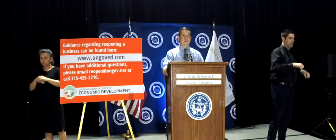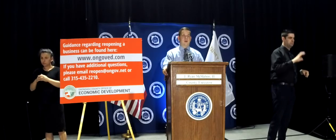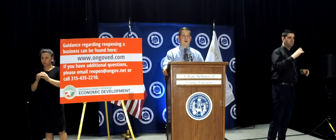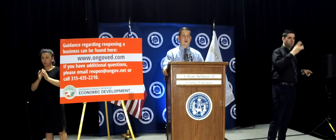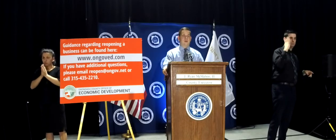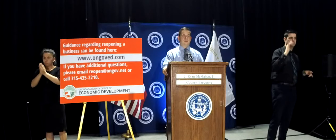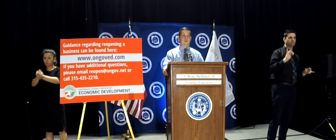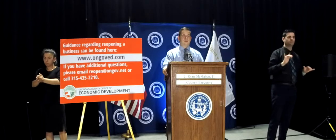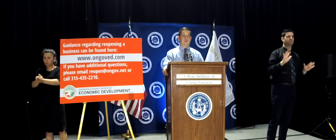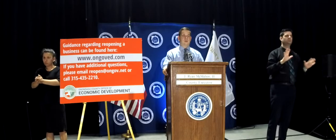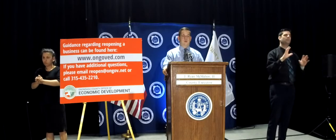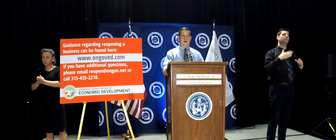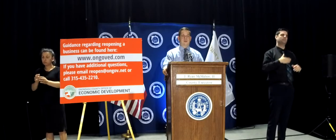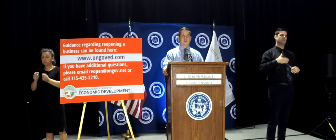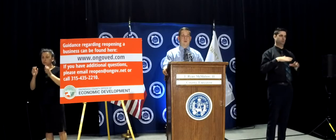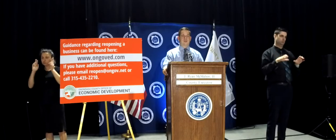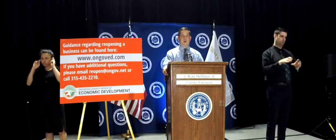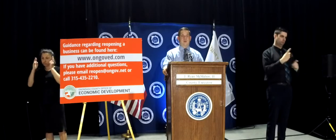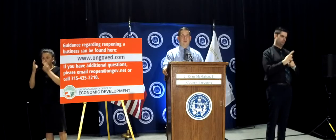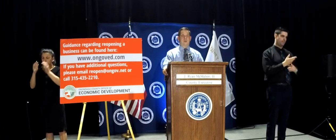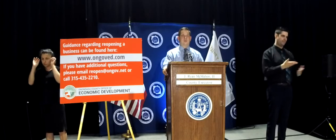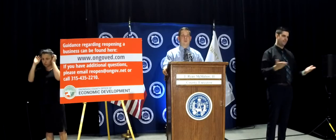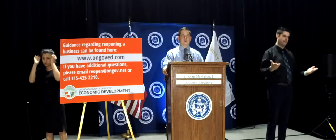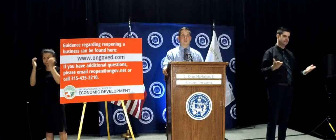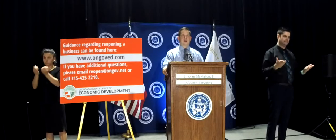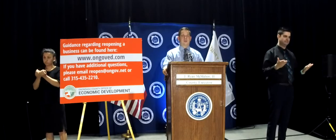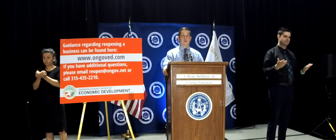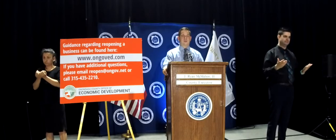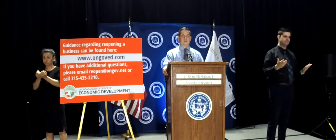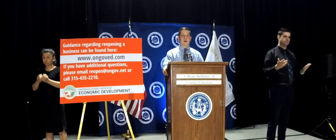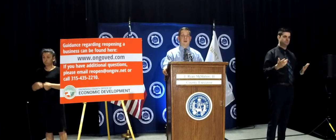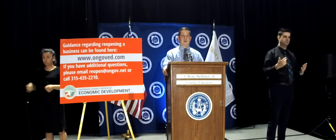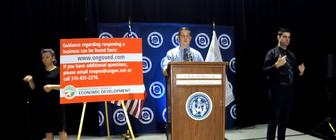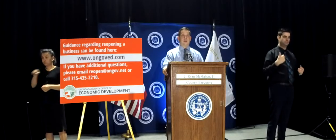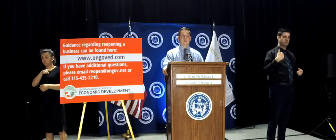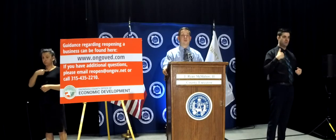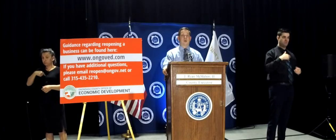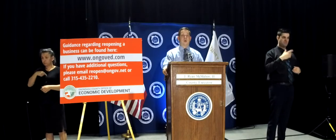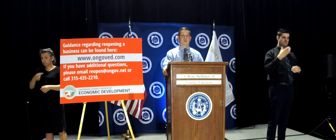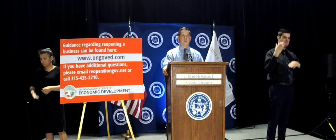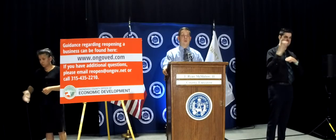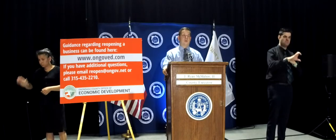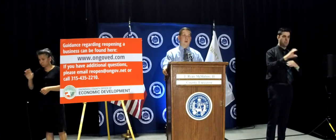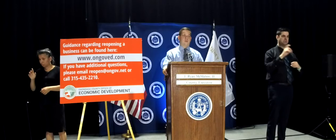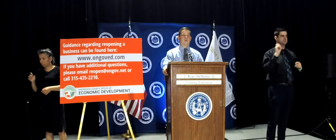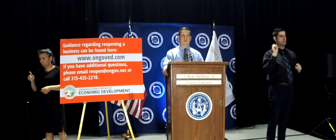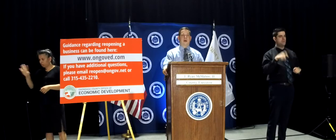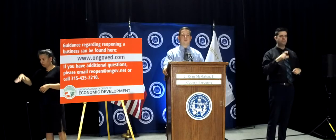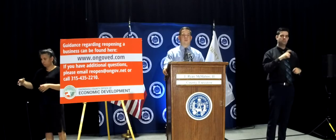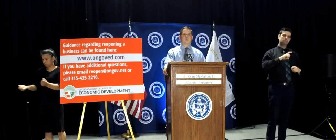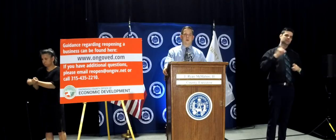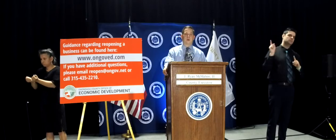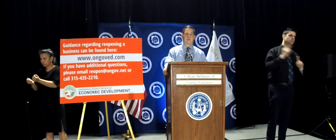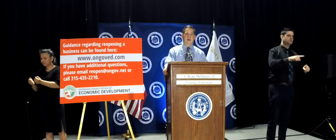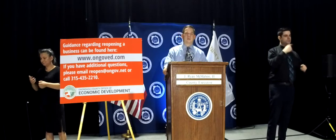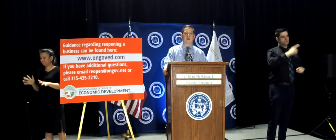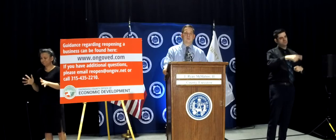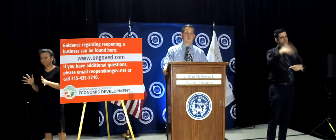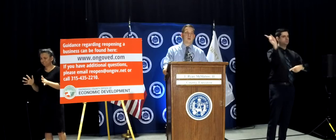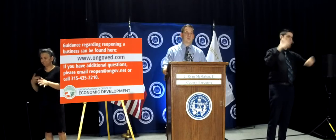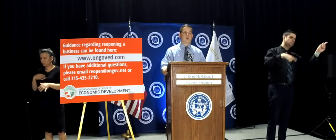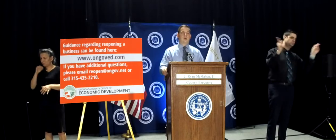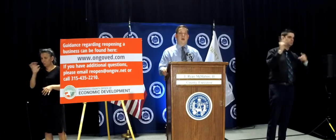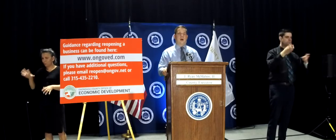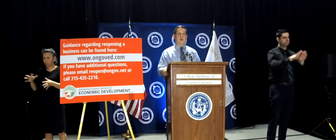safe. If you're asking the question, are we going to be enforcing yard sales in Mattydale? The answer is no. We have over 1,000 people that are going to be